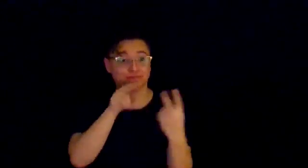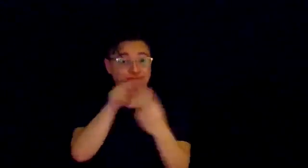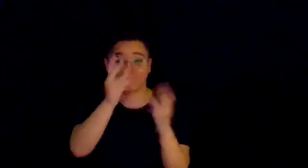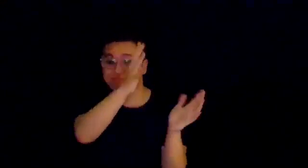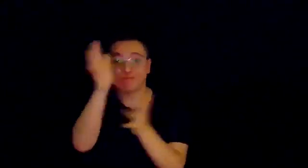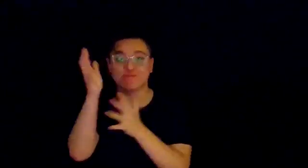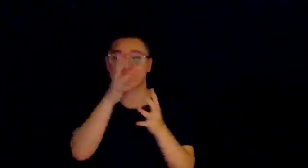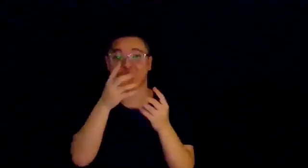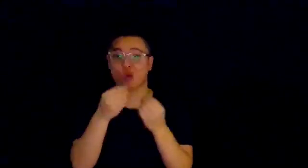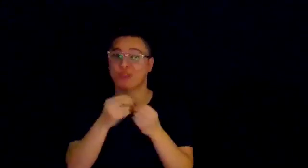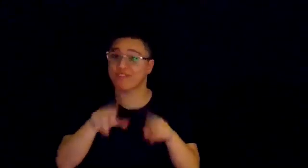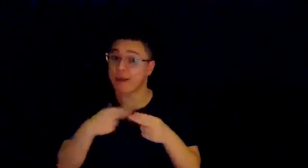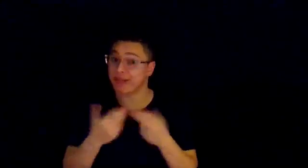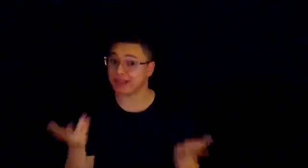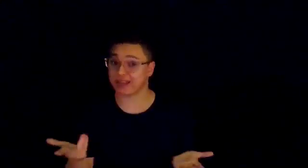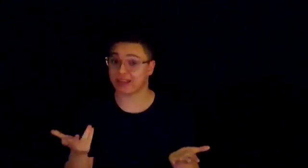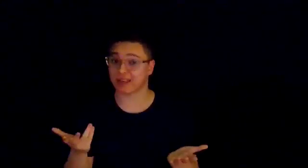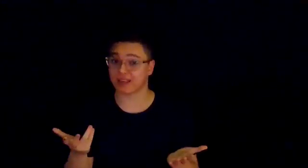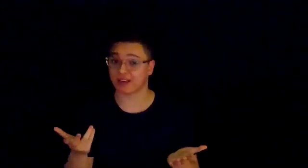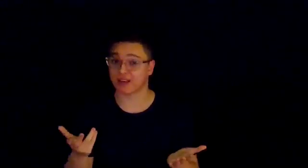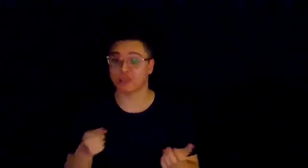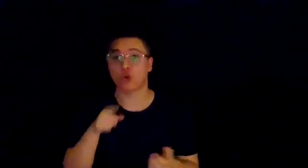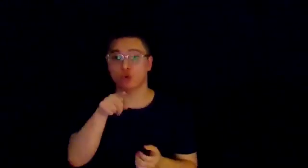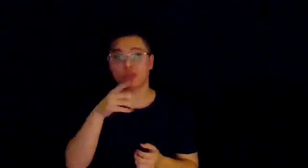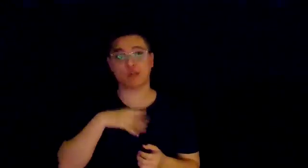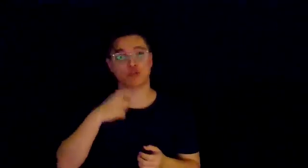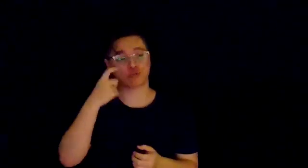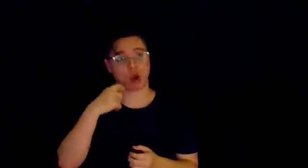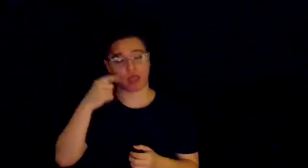towards getting an interpreter to go with her to family events.